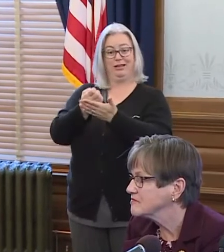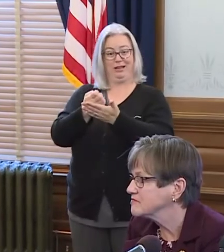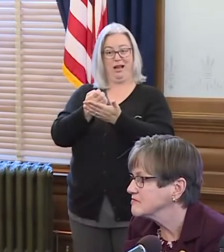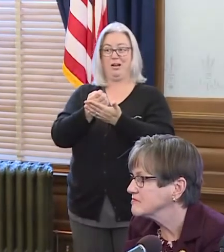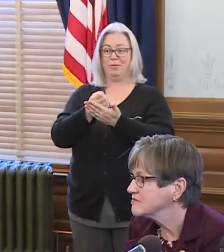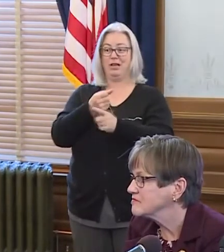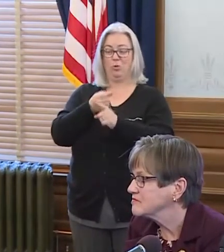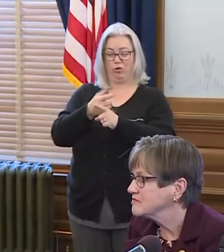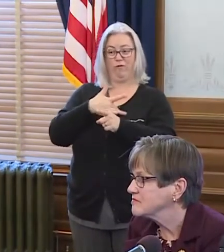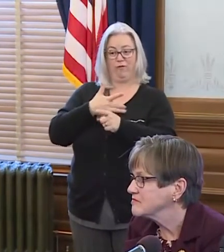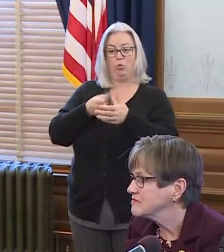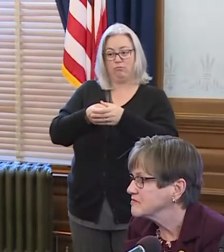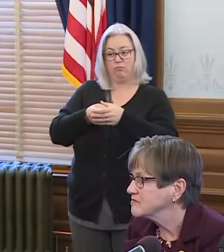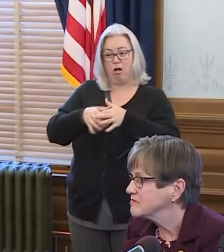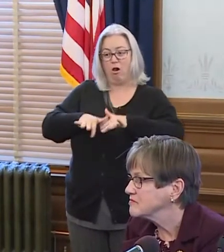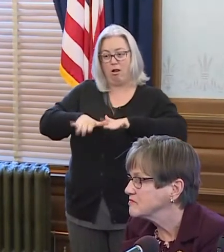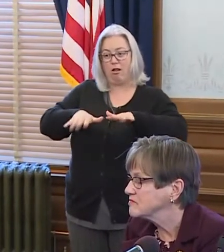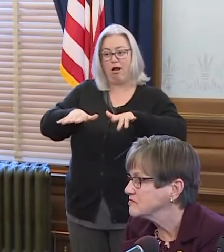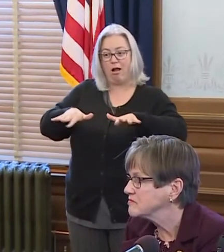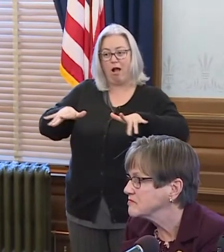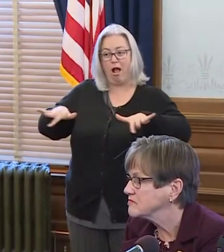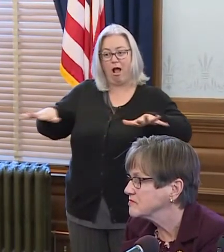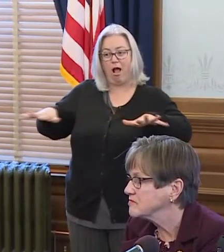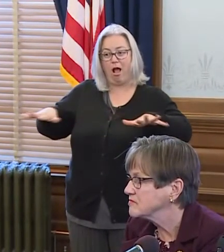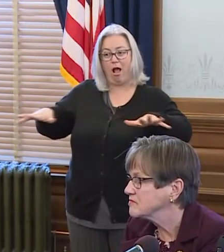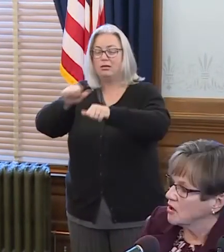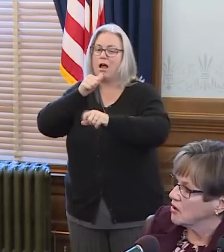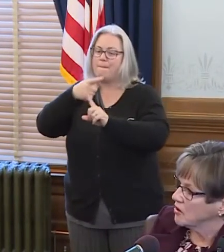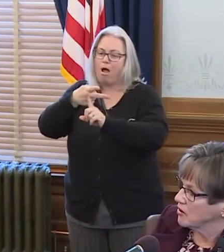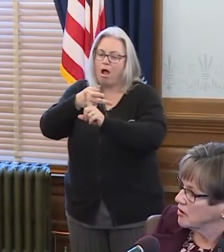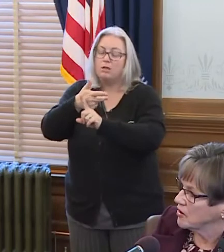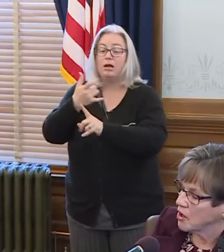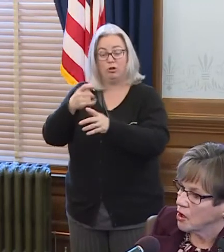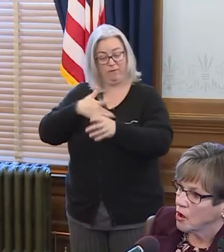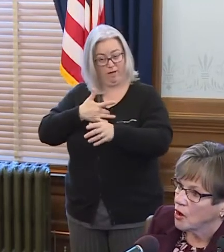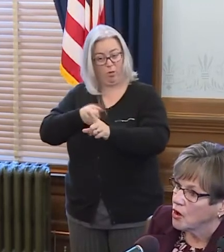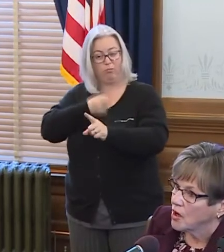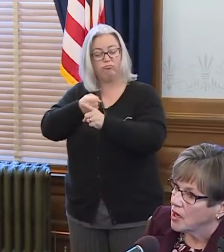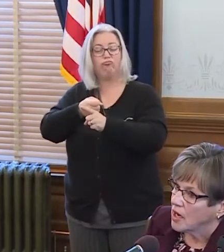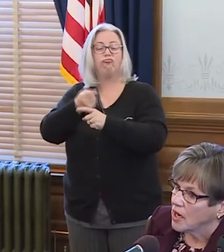going to ripple around and last a long time? Years.